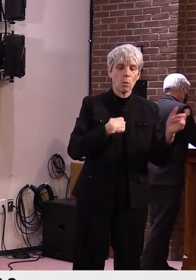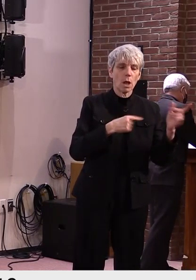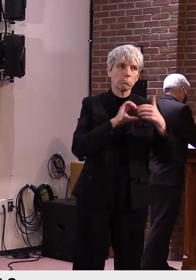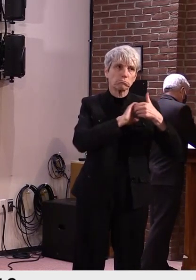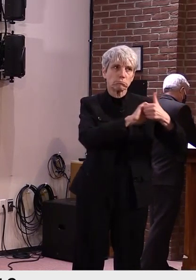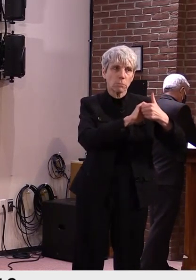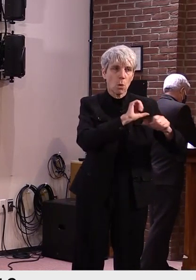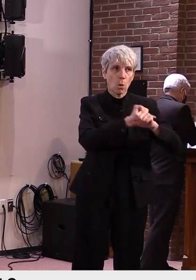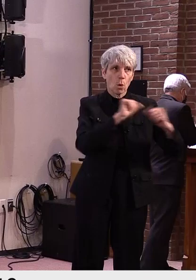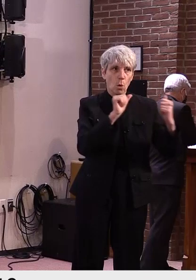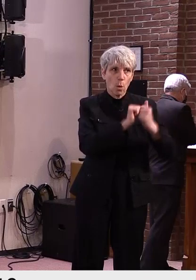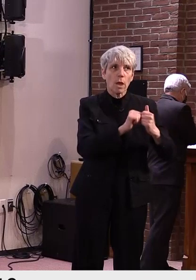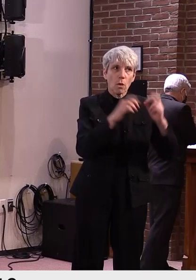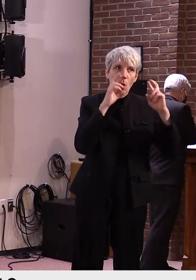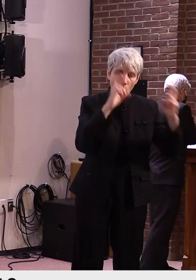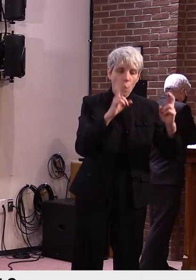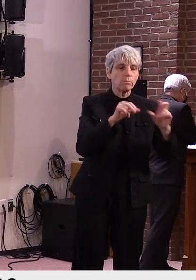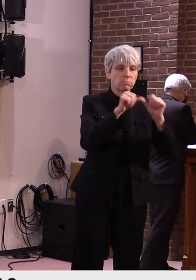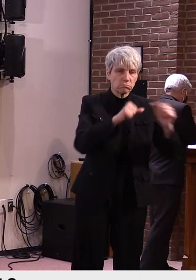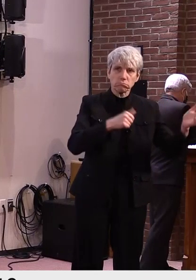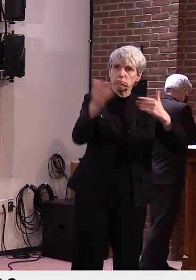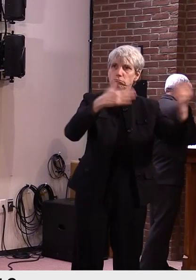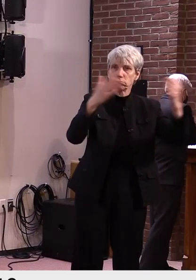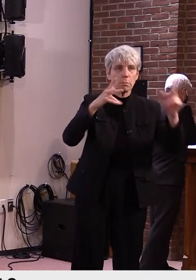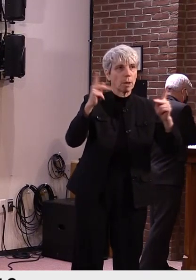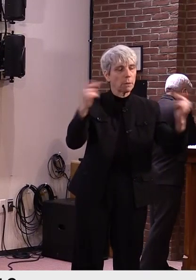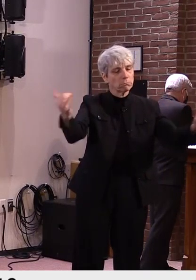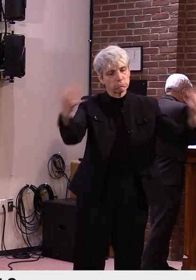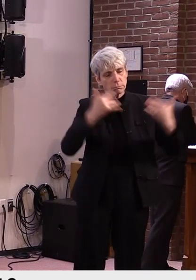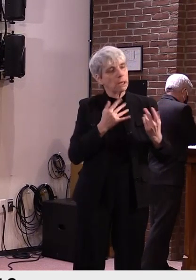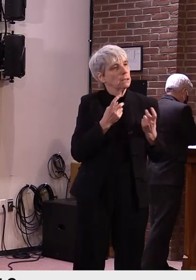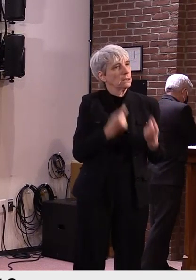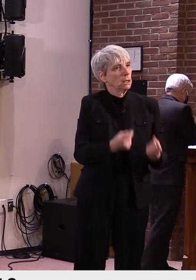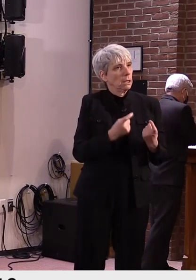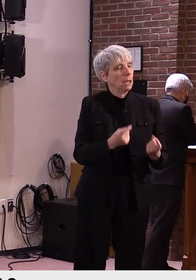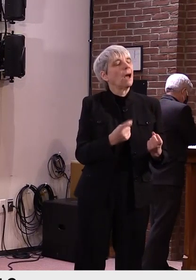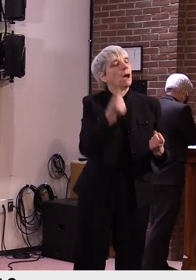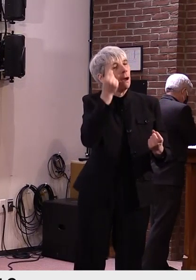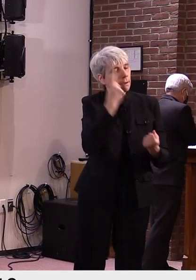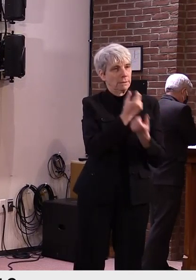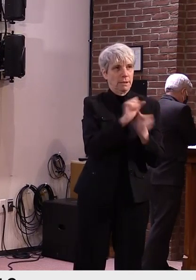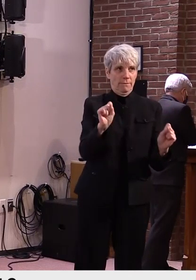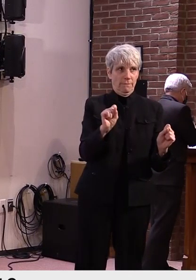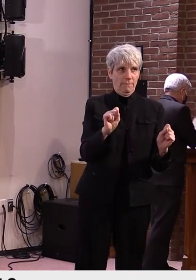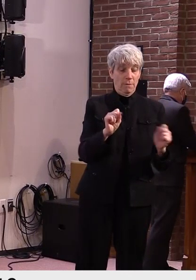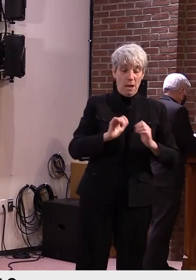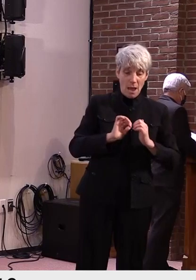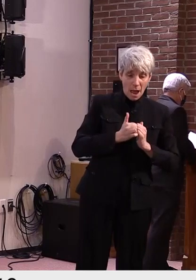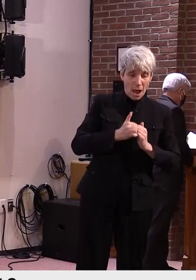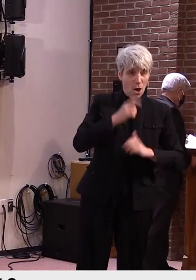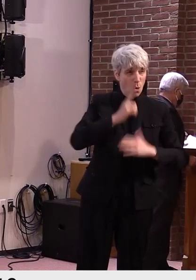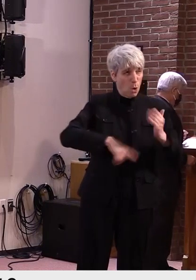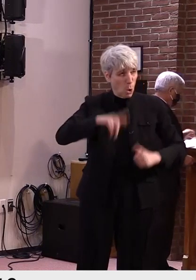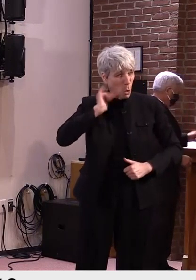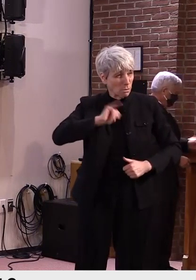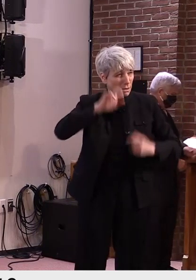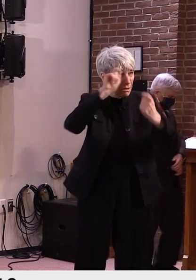to have their guests coming to Vermont, but do it in a safe manner. So I don't think we're ready to make a decision at this